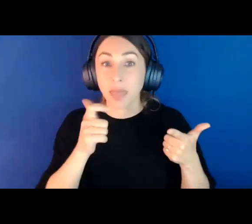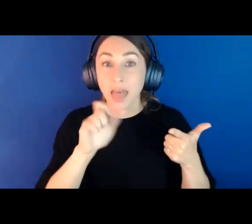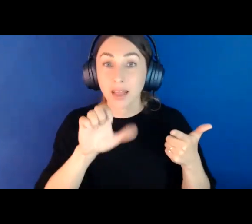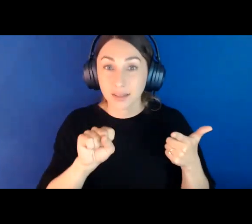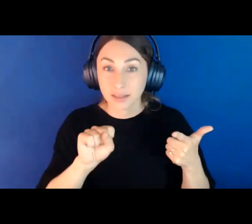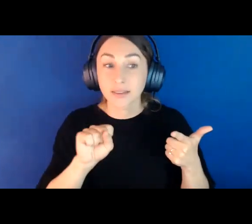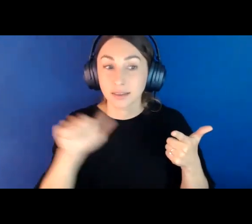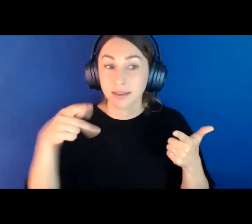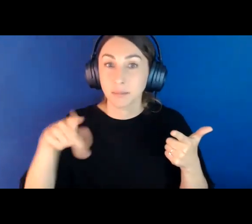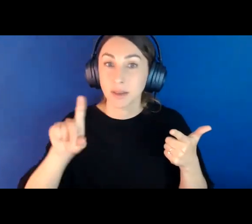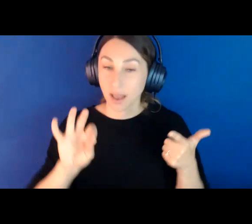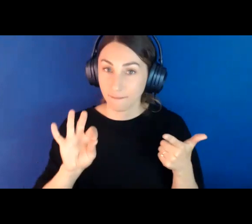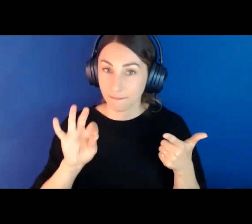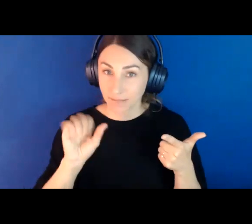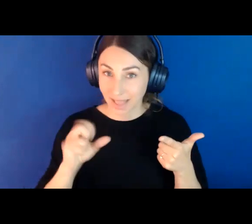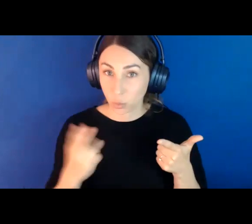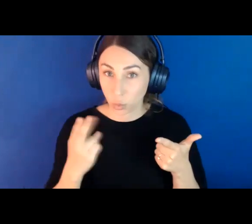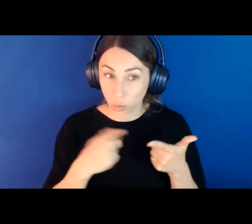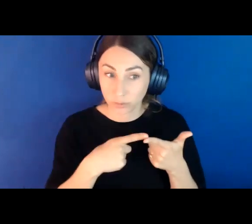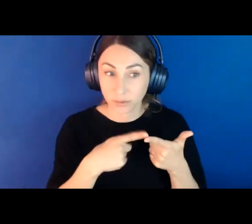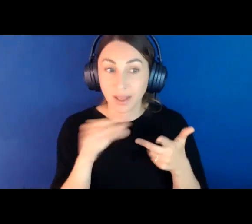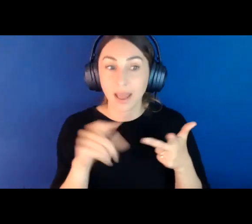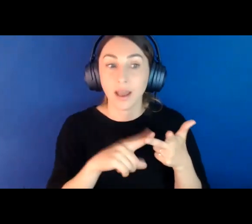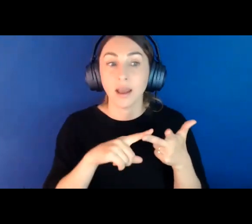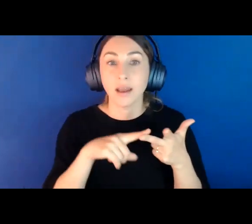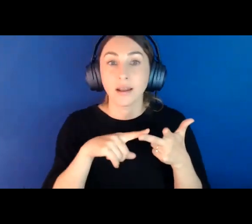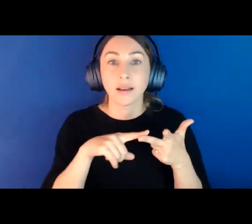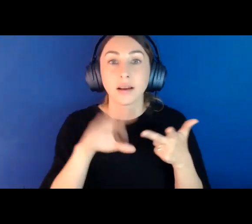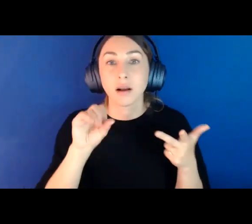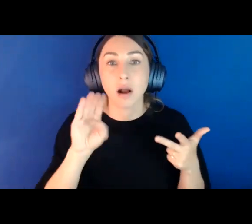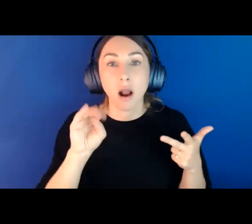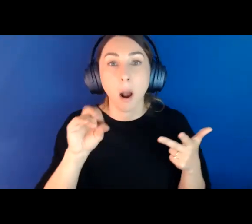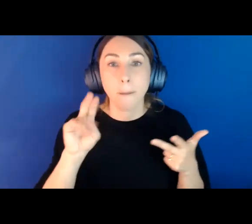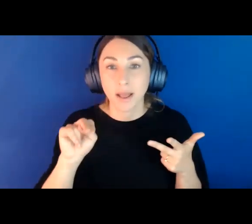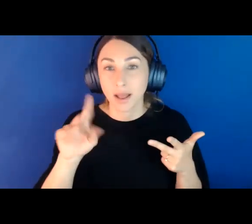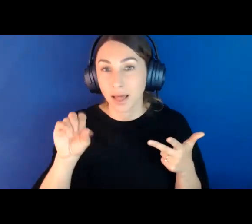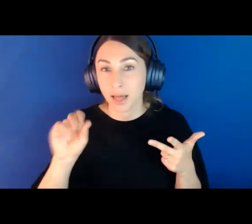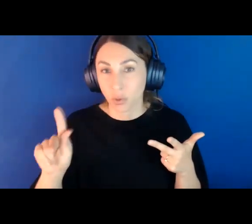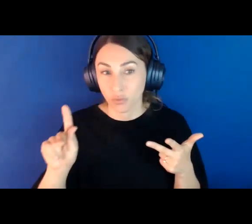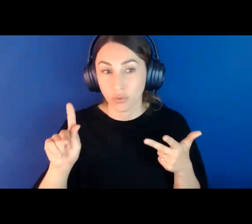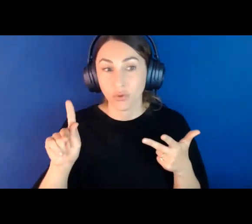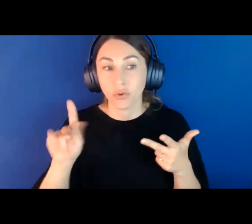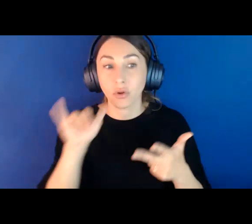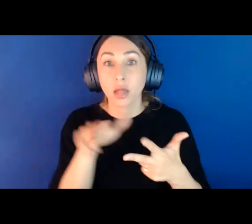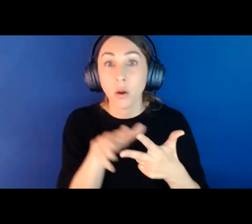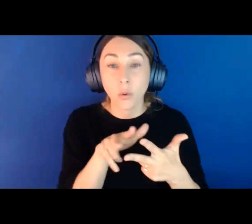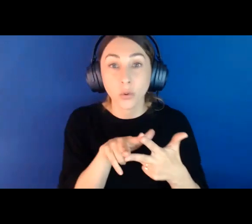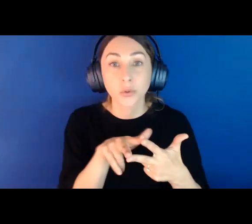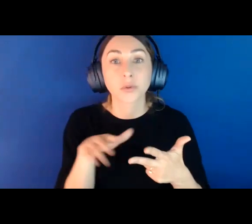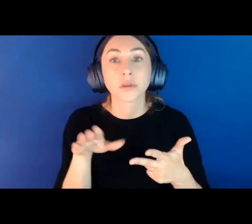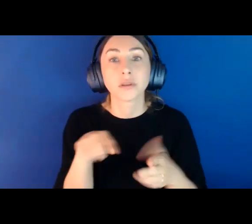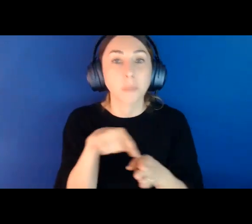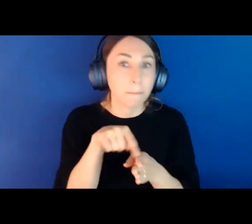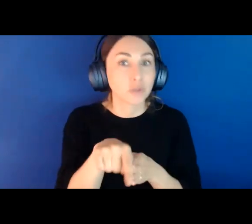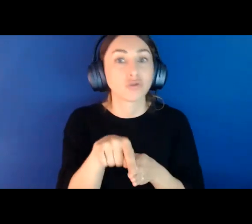PDF and Common Look. So those are two separate tools that specialize in